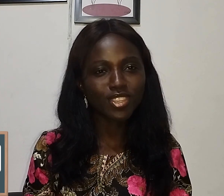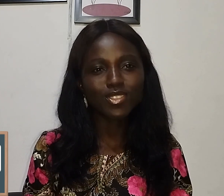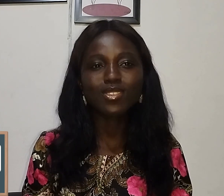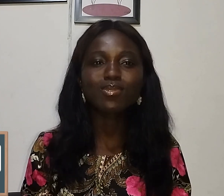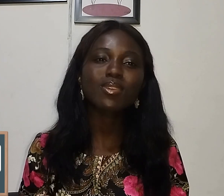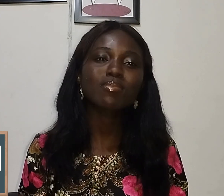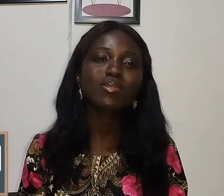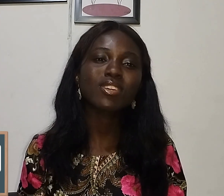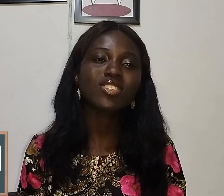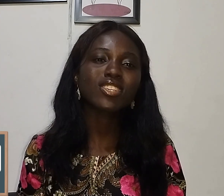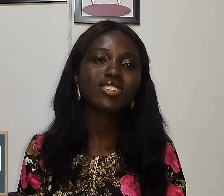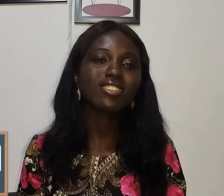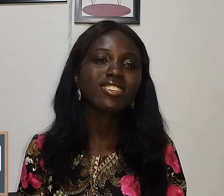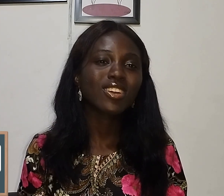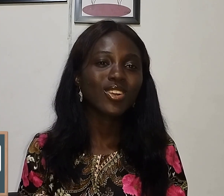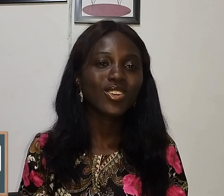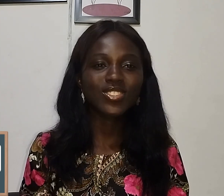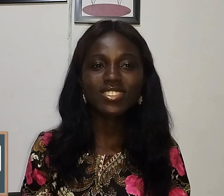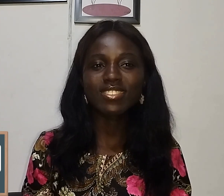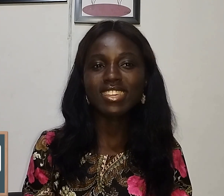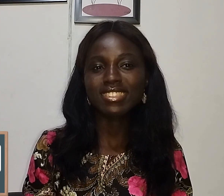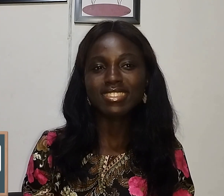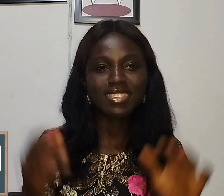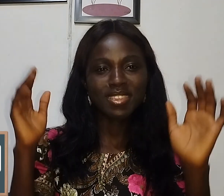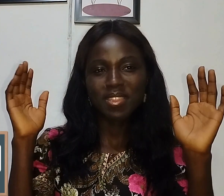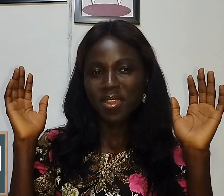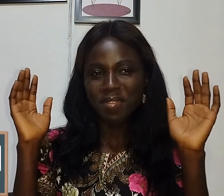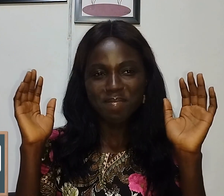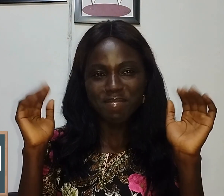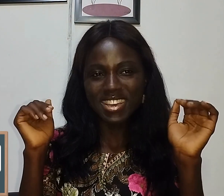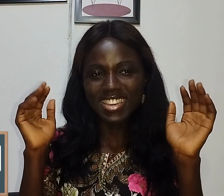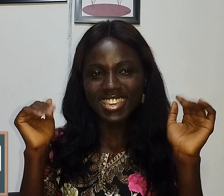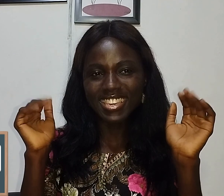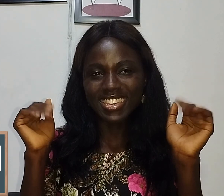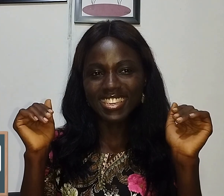not forget to subscribe to my channel. Until then, bye.